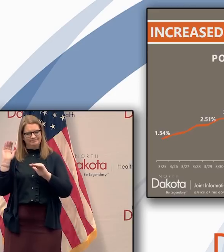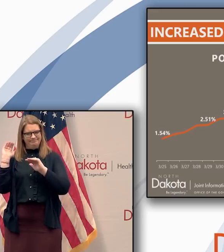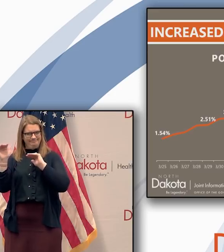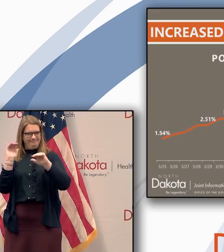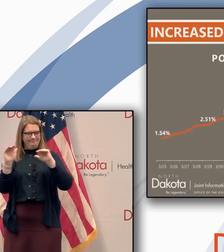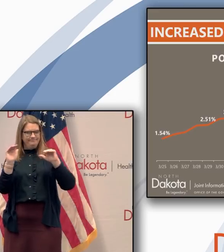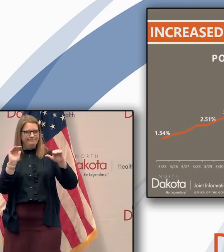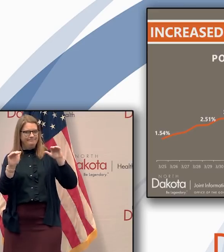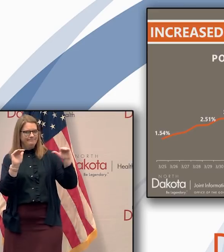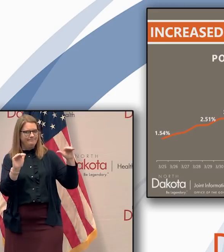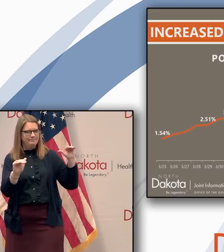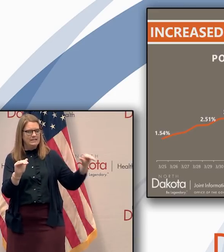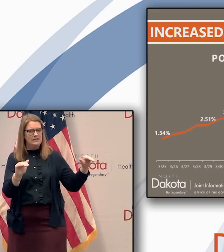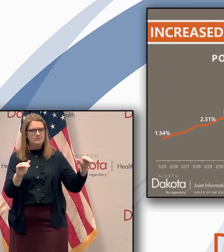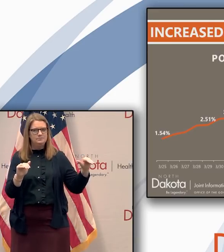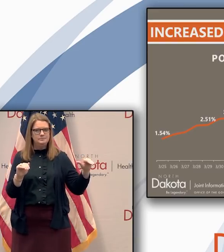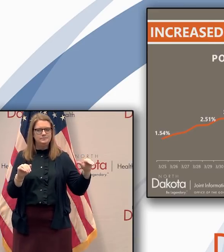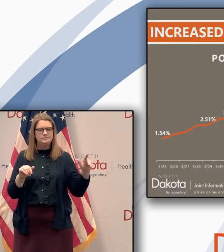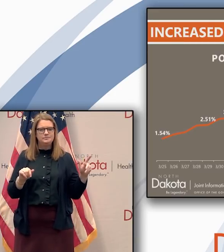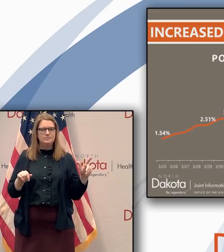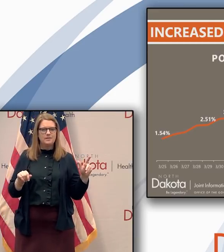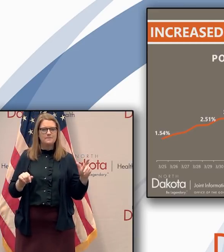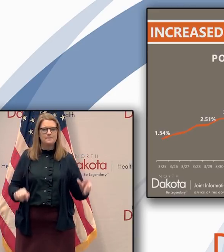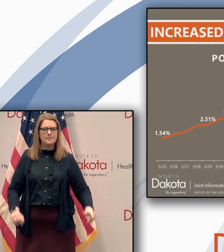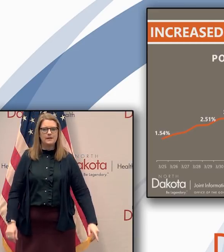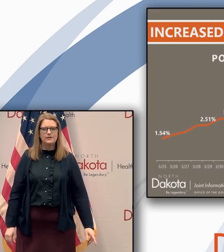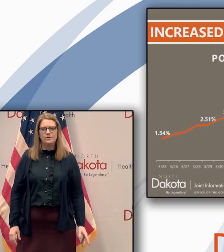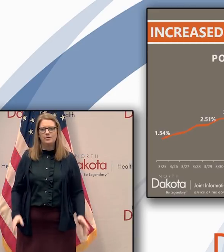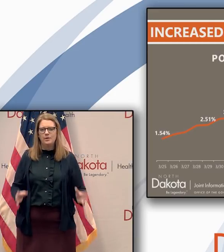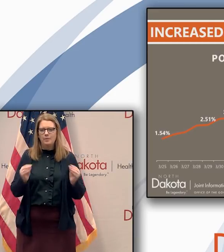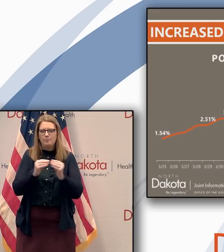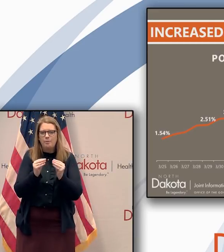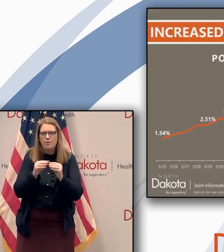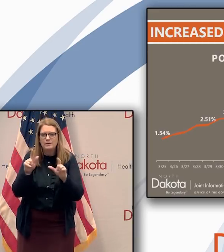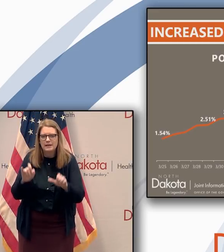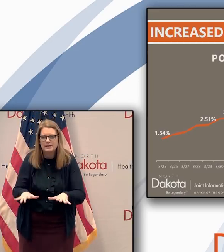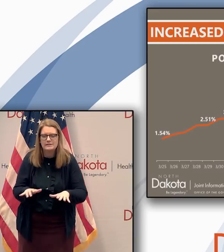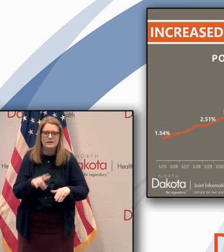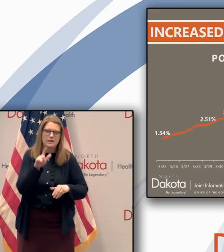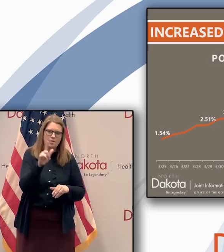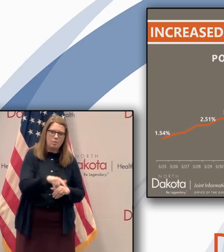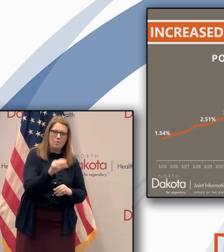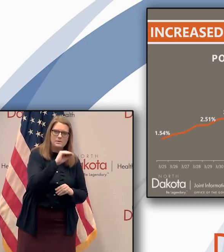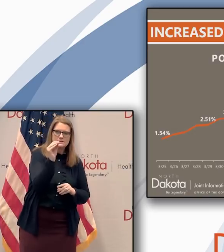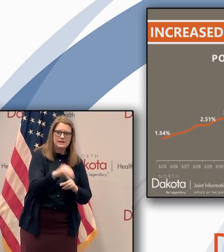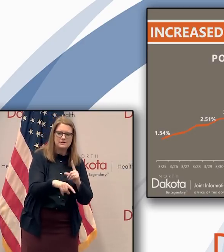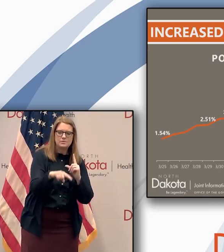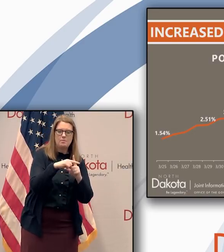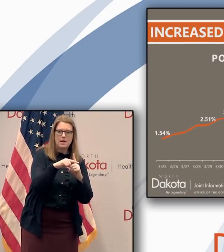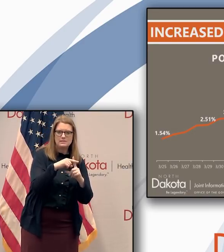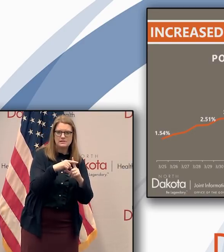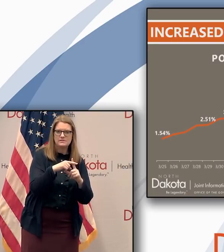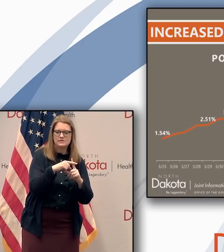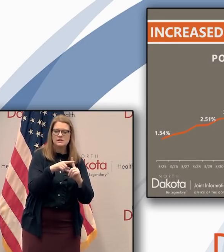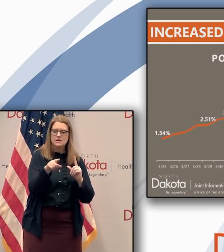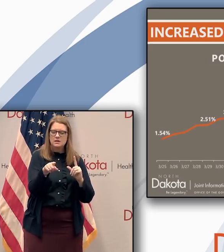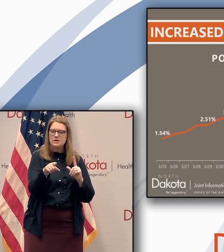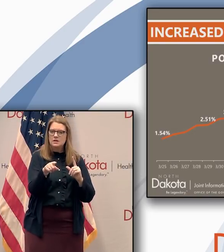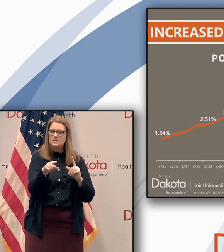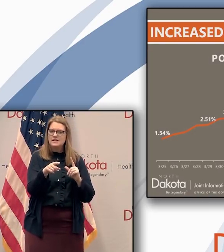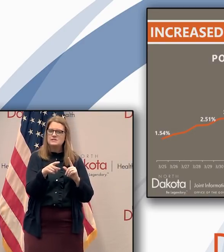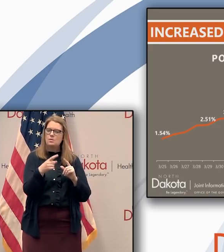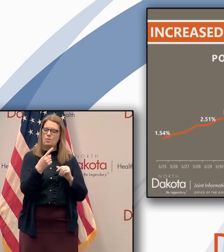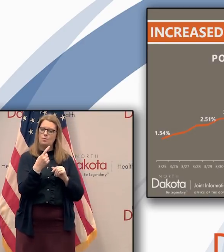know again part of this doing more testing, having a lower percentage of positives on this slide is one of the things that we'll look